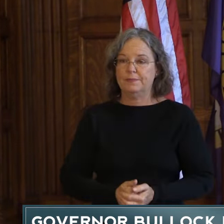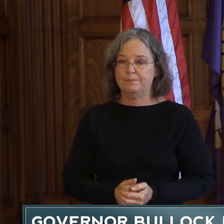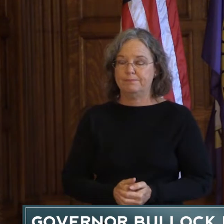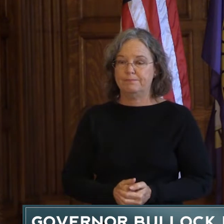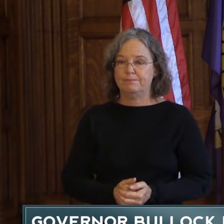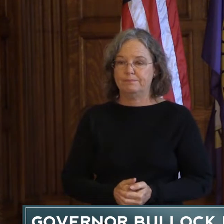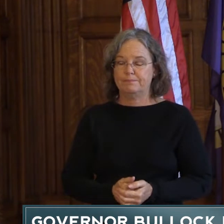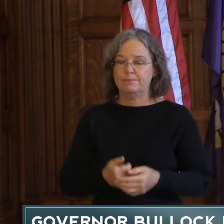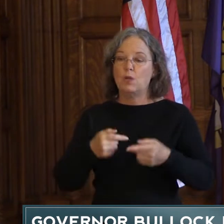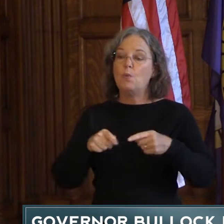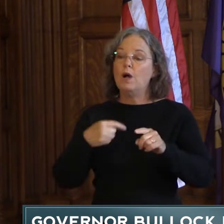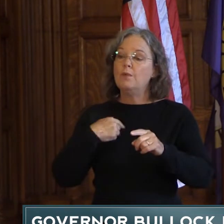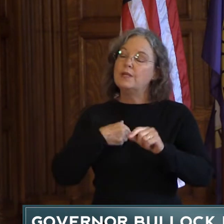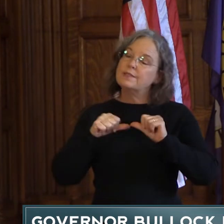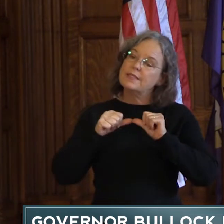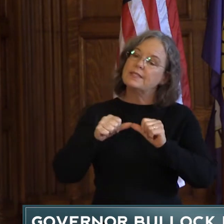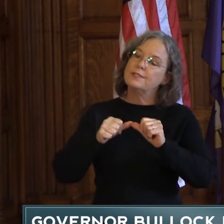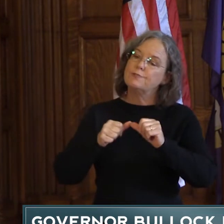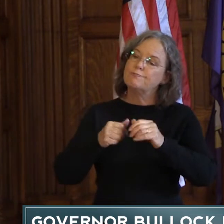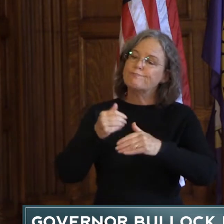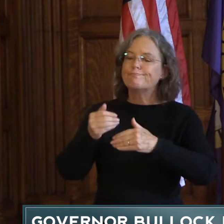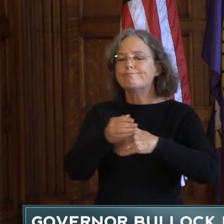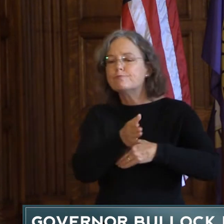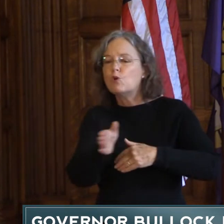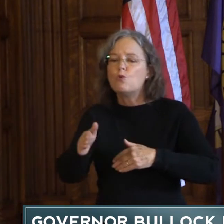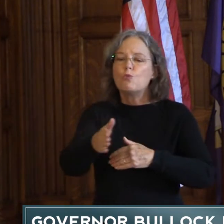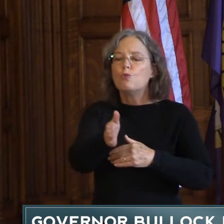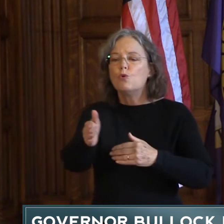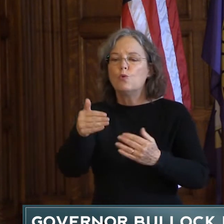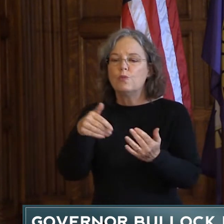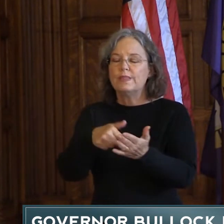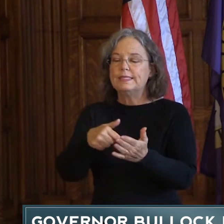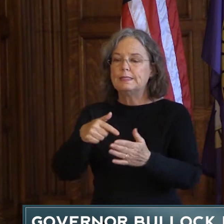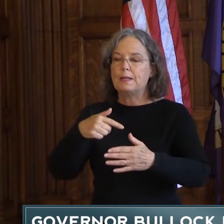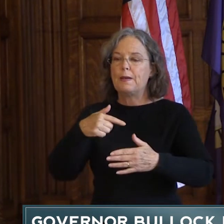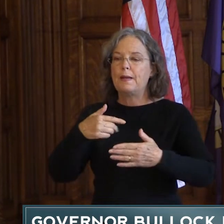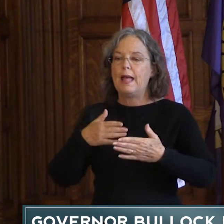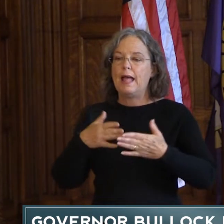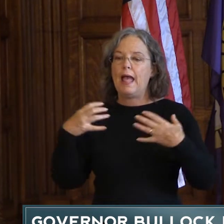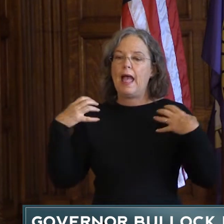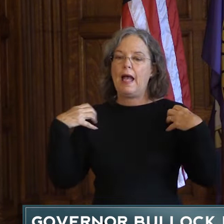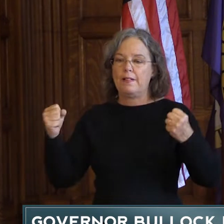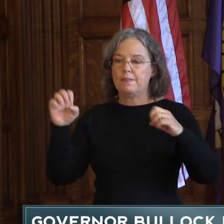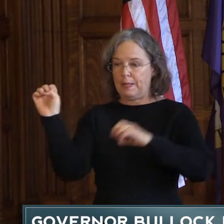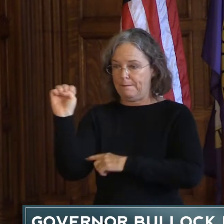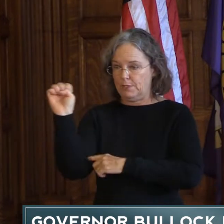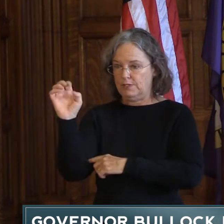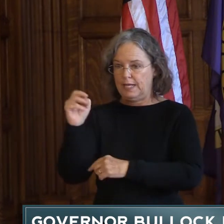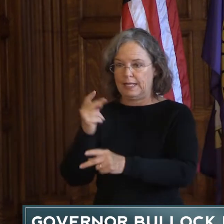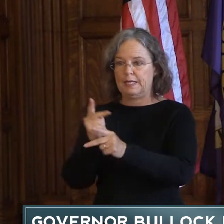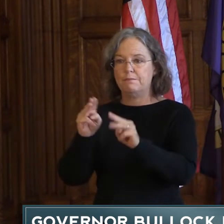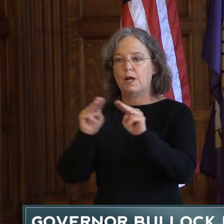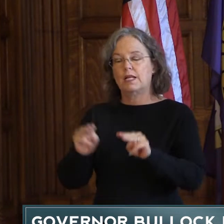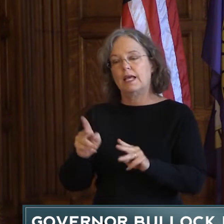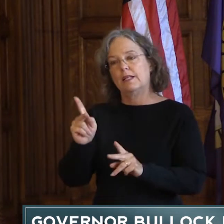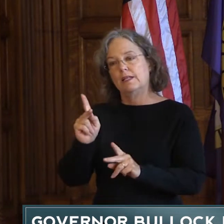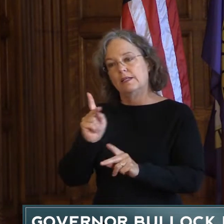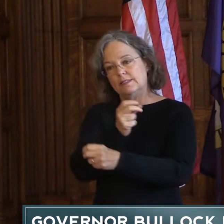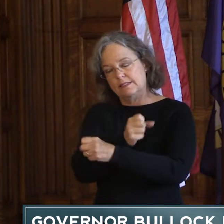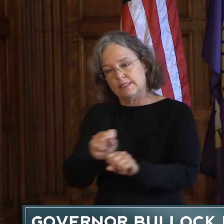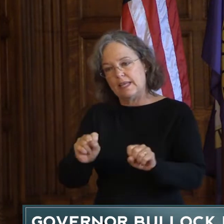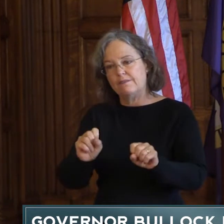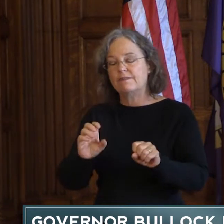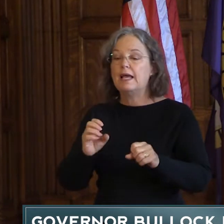As we continue to navigate this public health emergency and keep Montanans safe, economic recovery for our Main